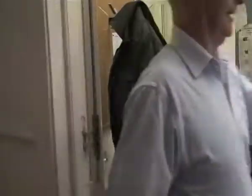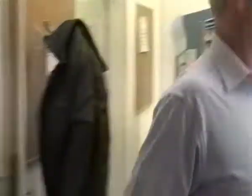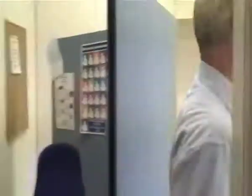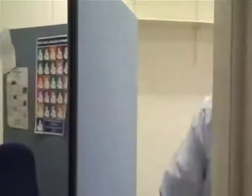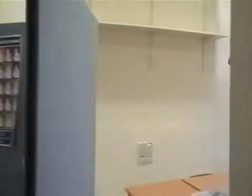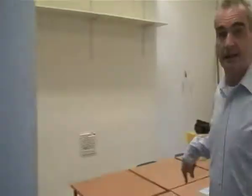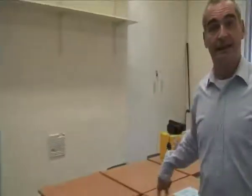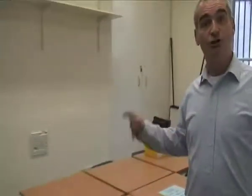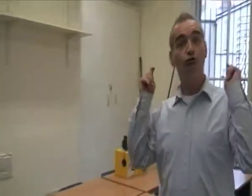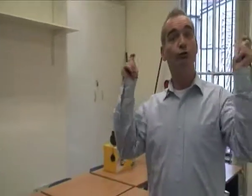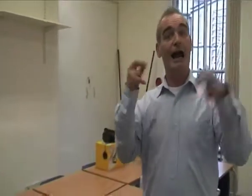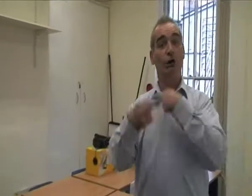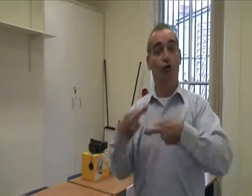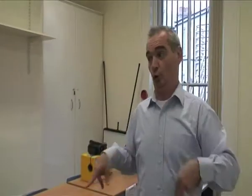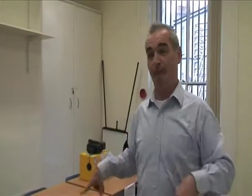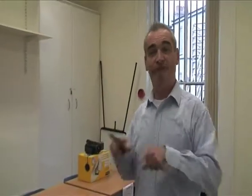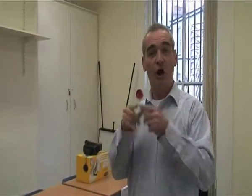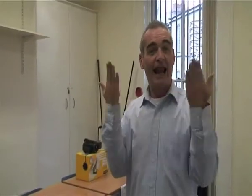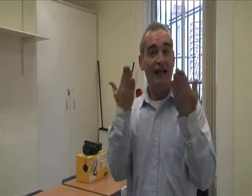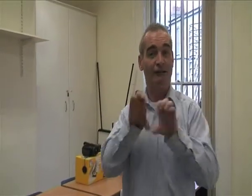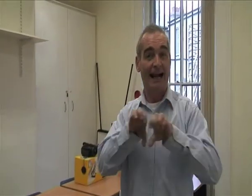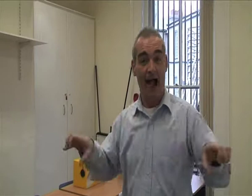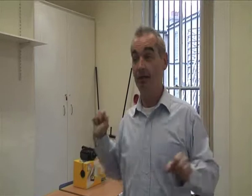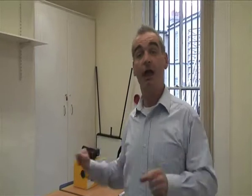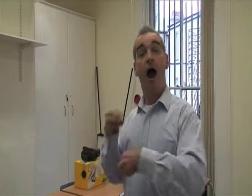This is the training room for literacy classes, and their office is in here.